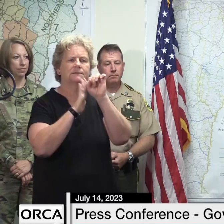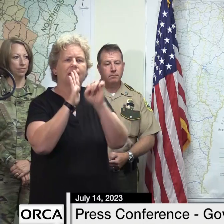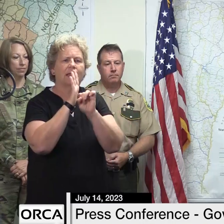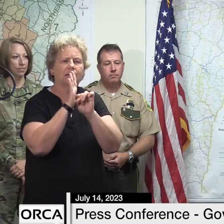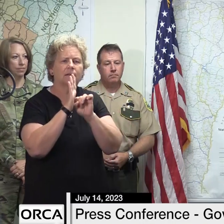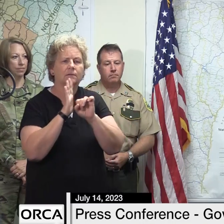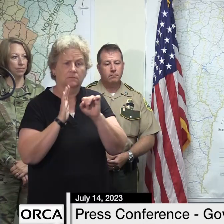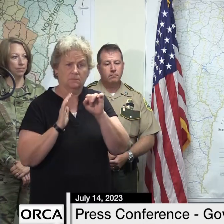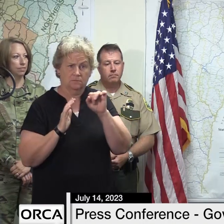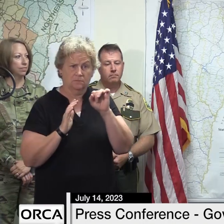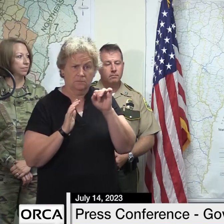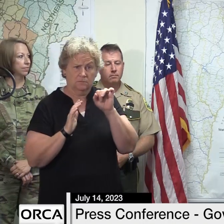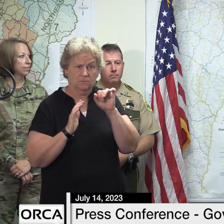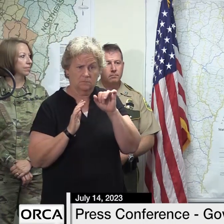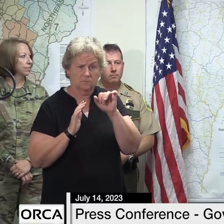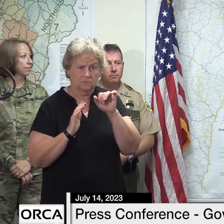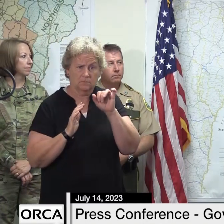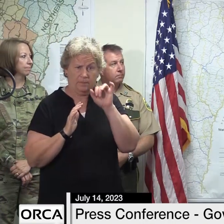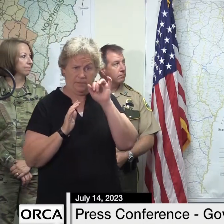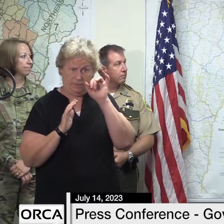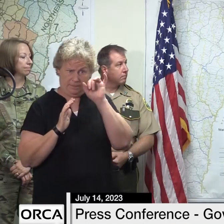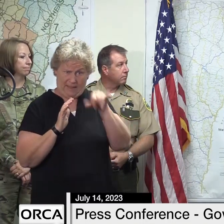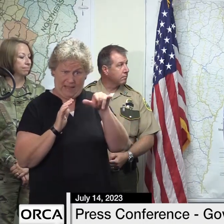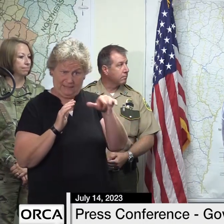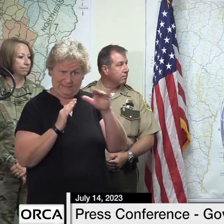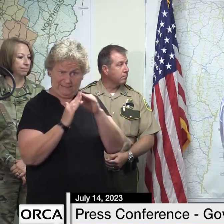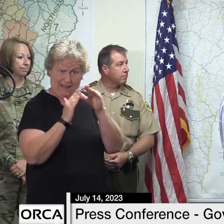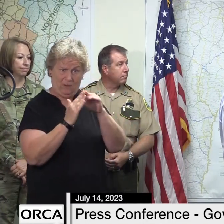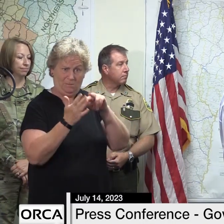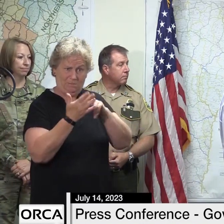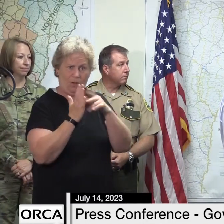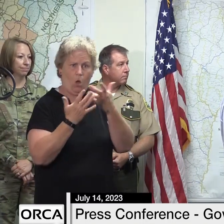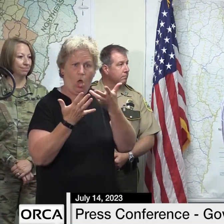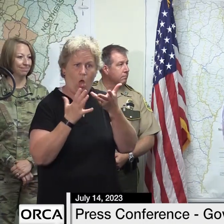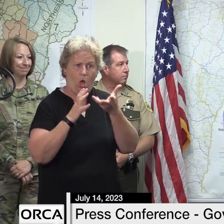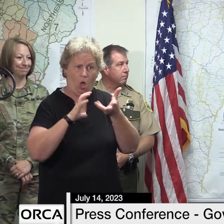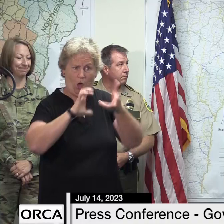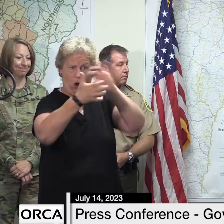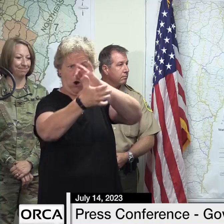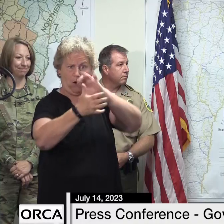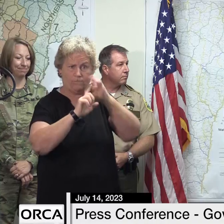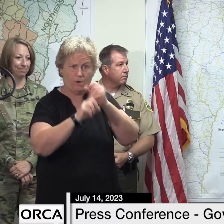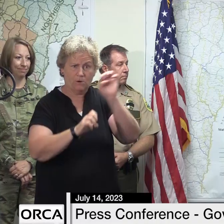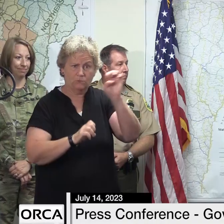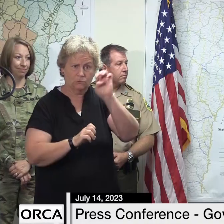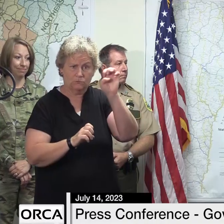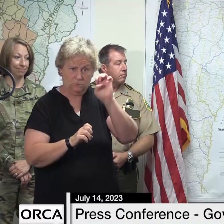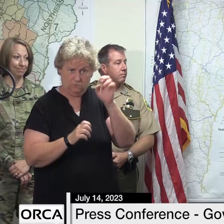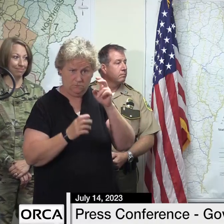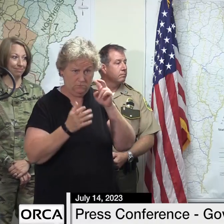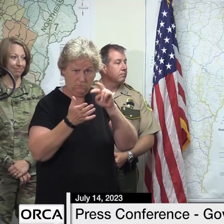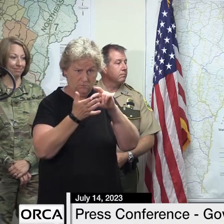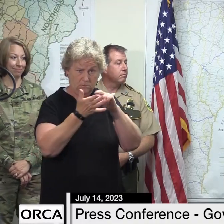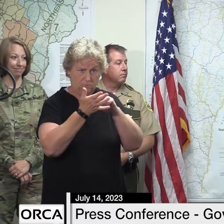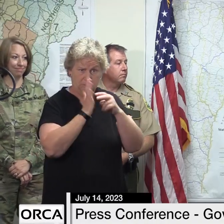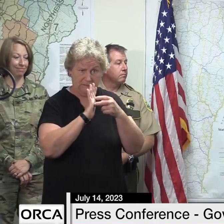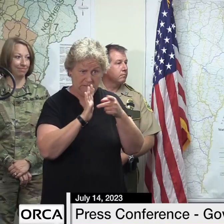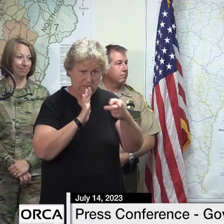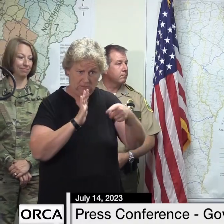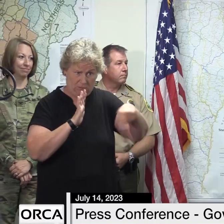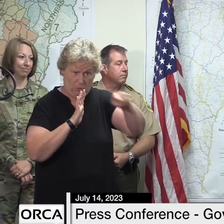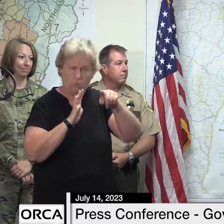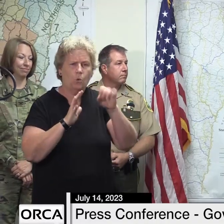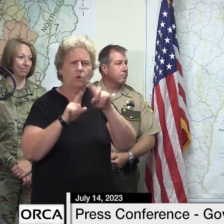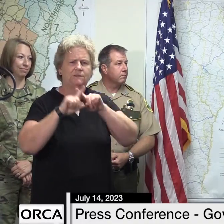be affected by the floods? And when you say the National Guard will be deployed to those places, what will that look like? Yeah, we'll